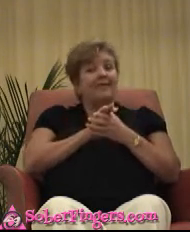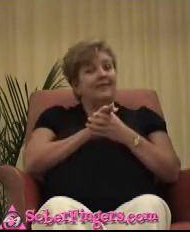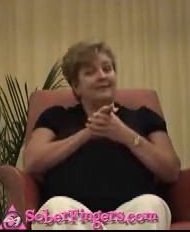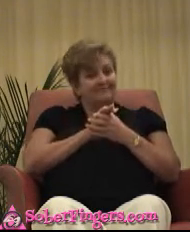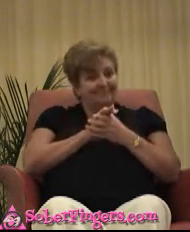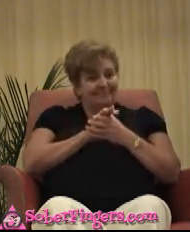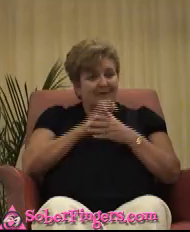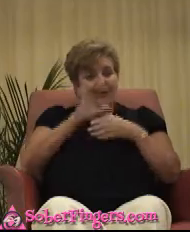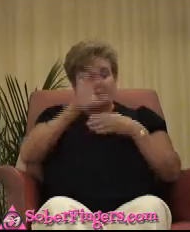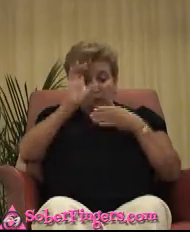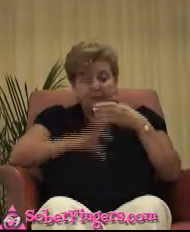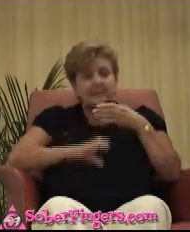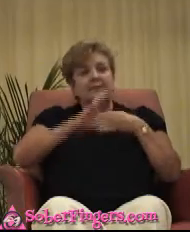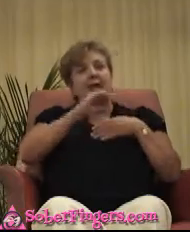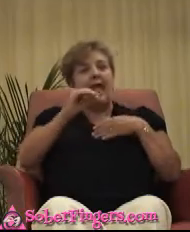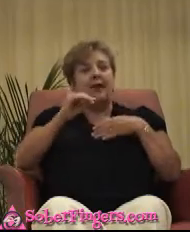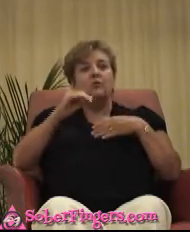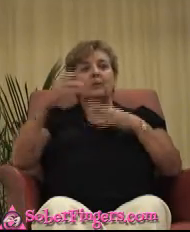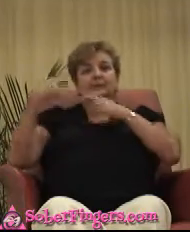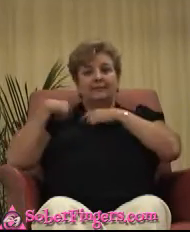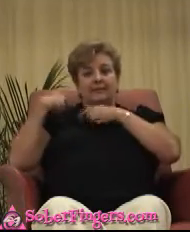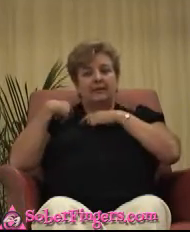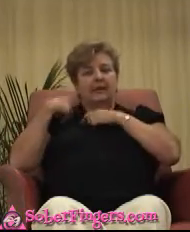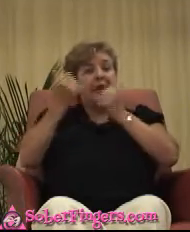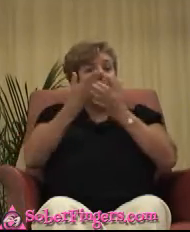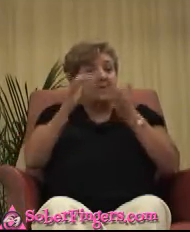was fair and appropriate. Everything was fair.